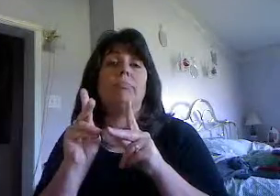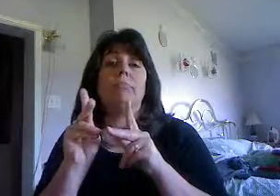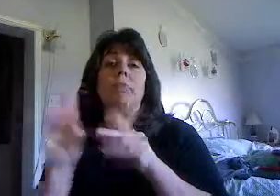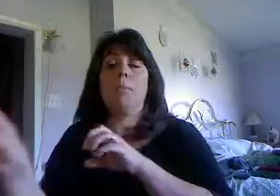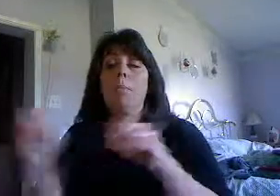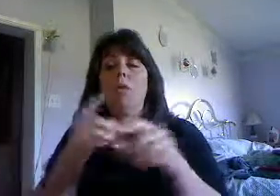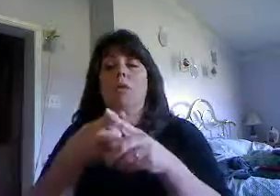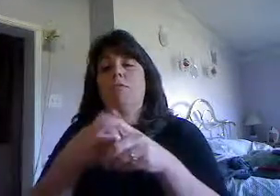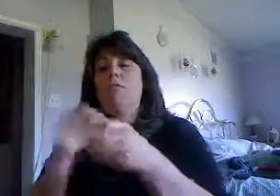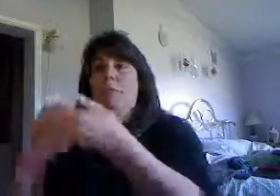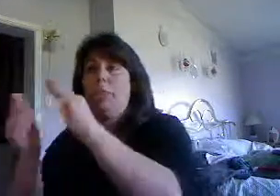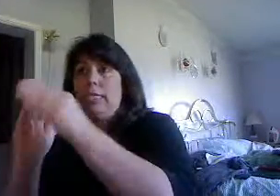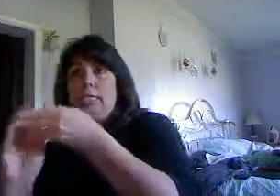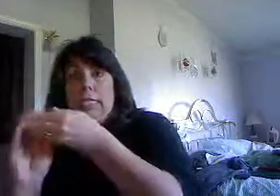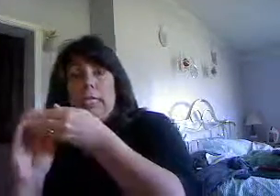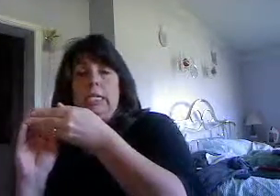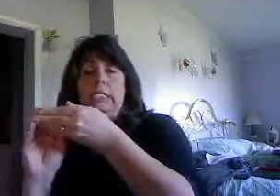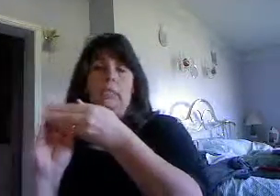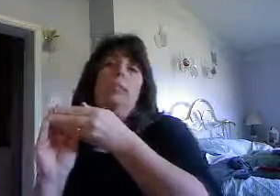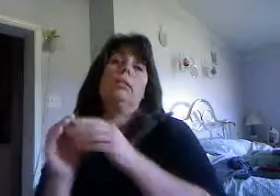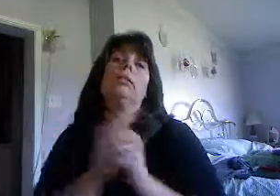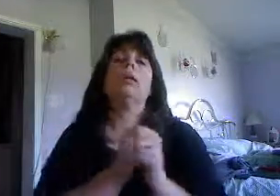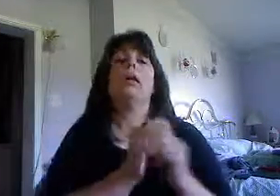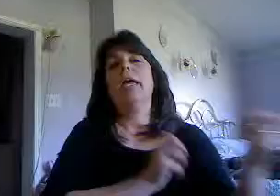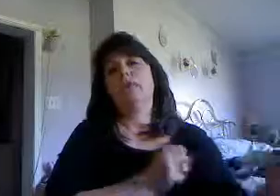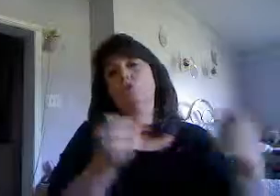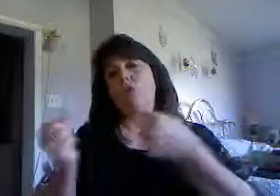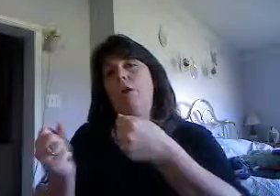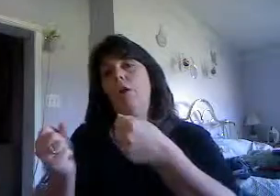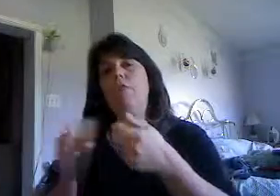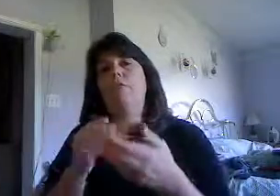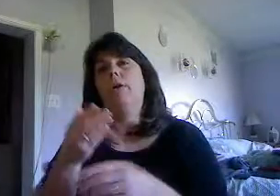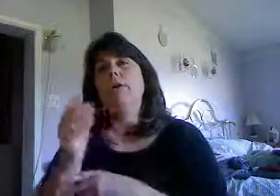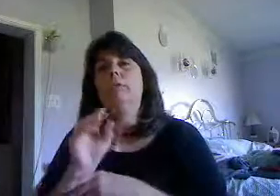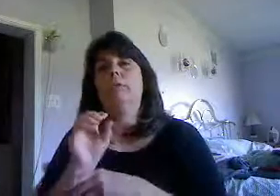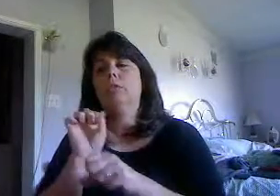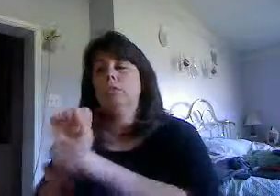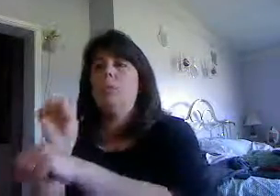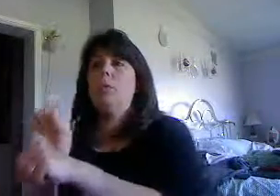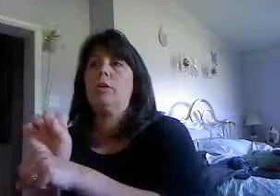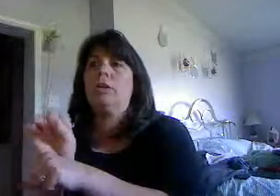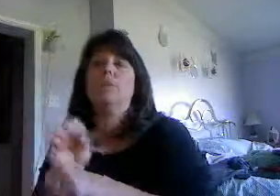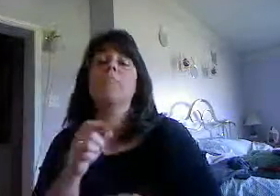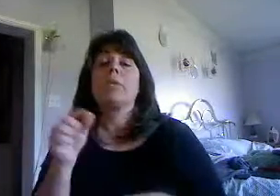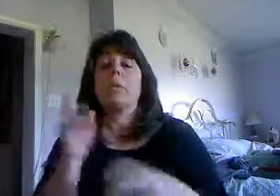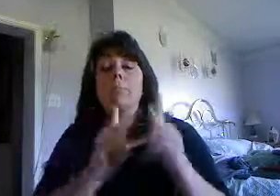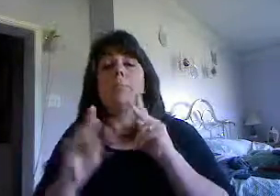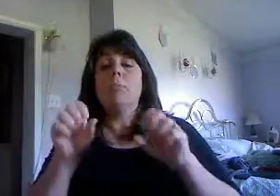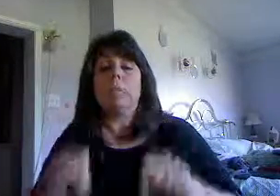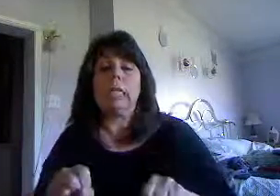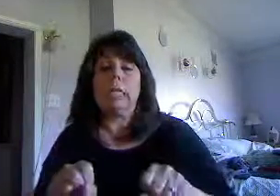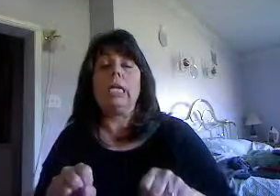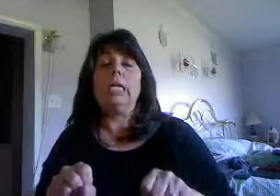so people were still attached to the central cities. They could live in the suburbs, but they had to come downtown for their